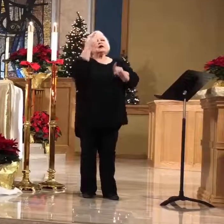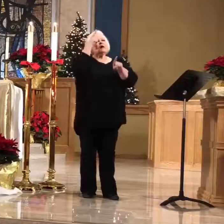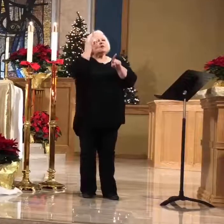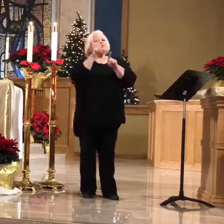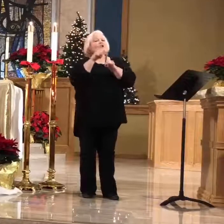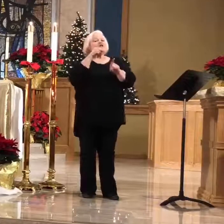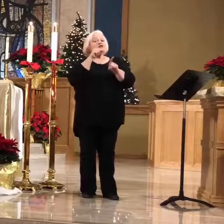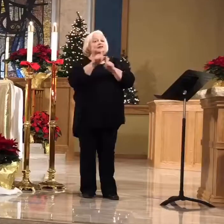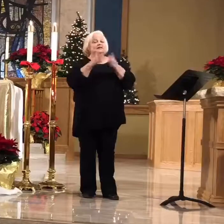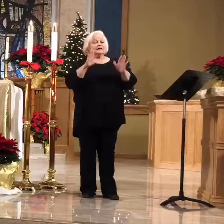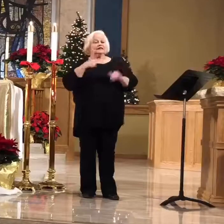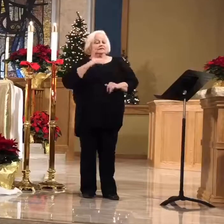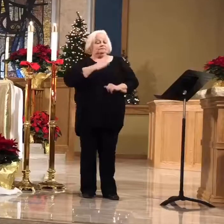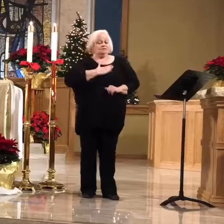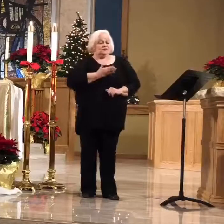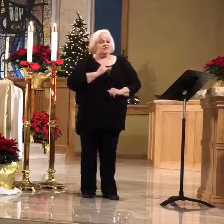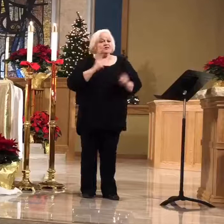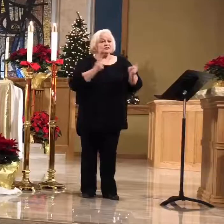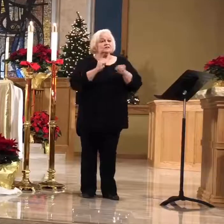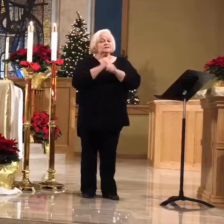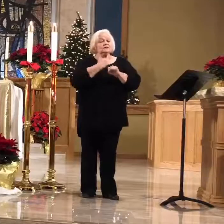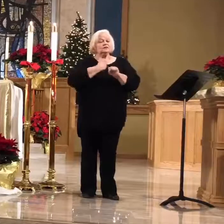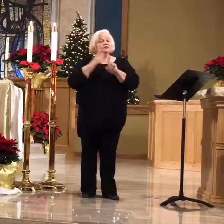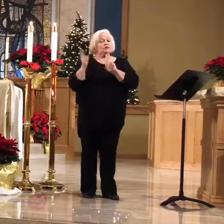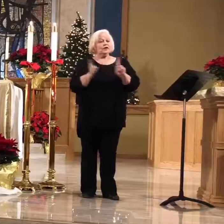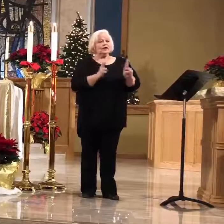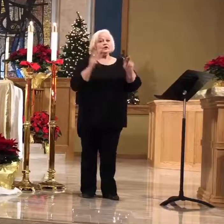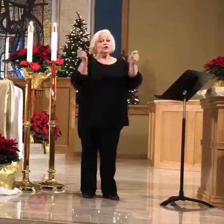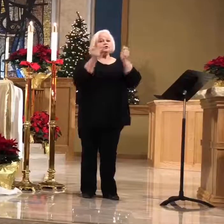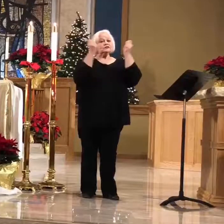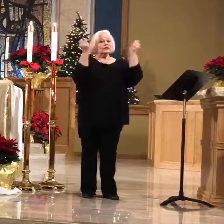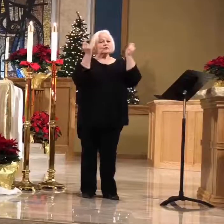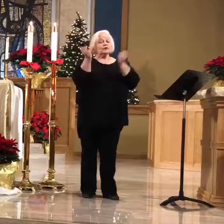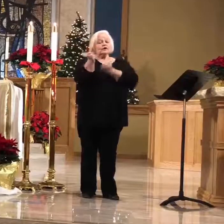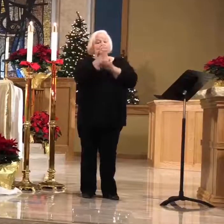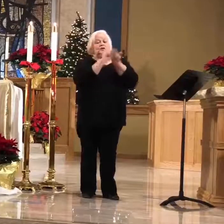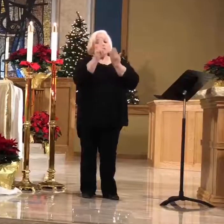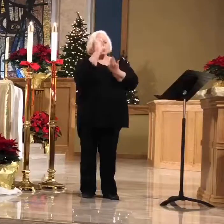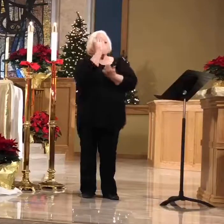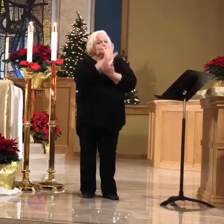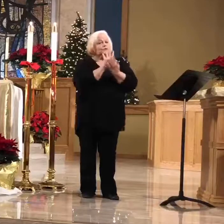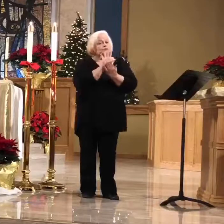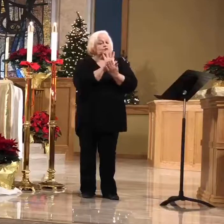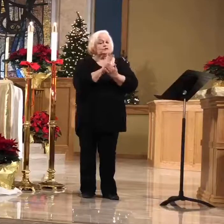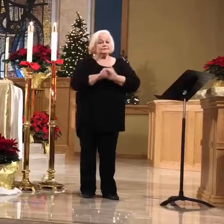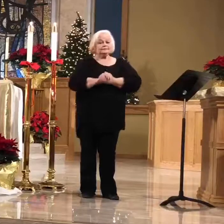sisters, let us acknowledge our sins and so prepare ourselves to celebrate the sacred mysteries.